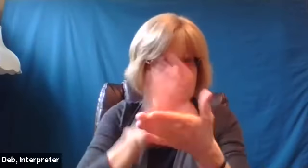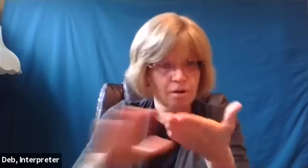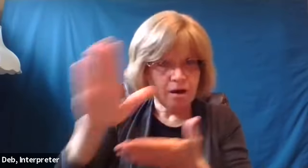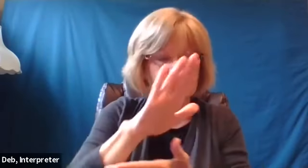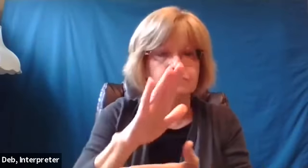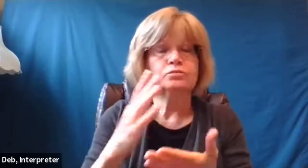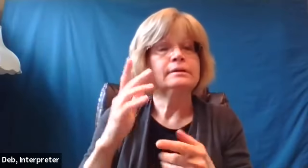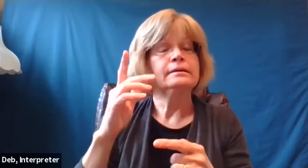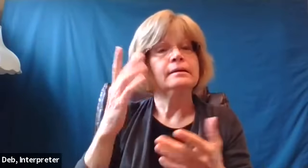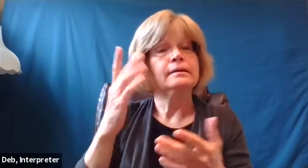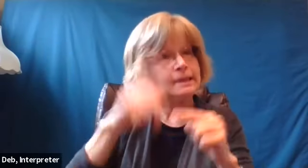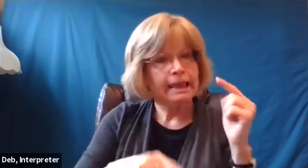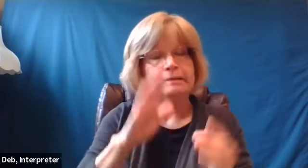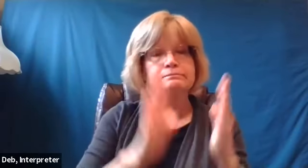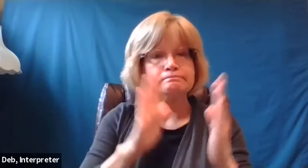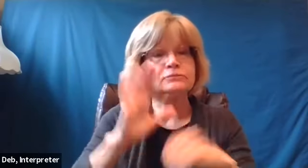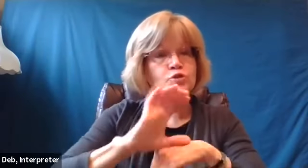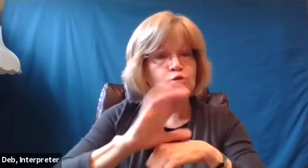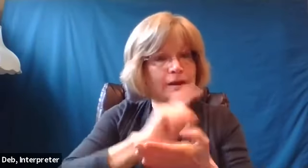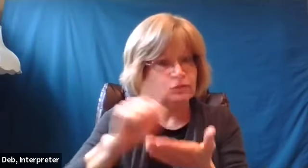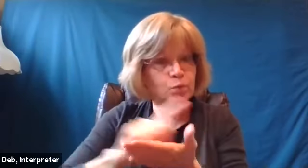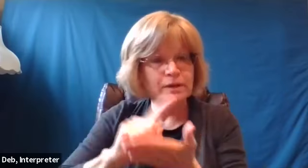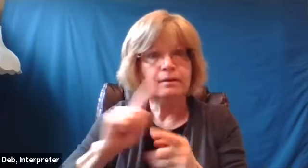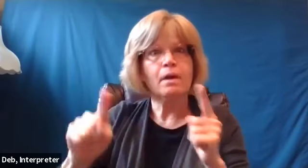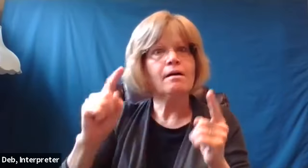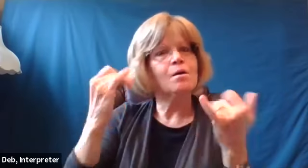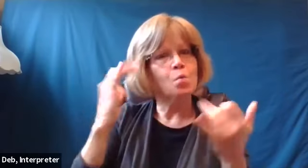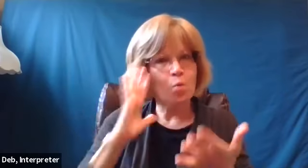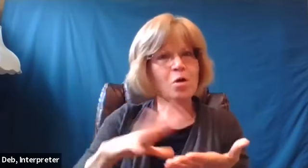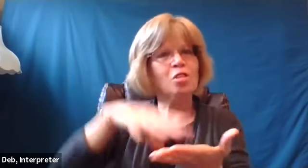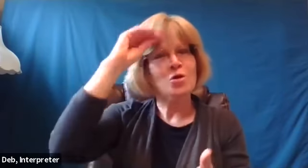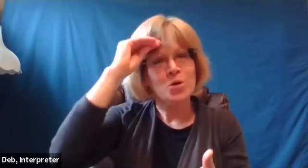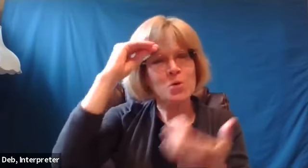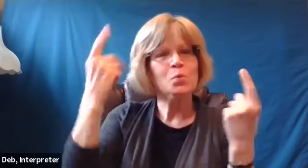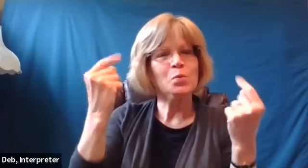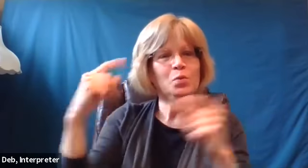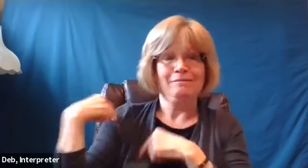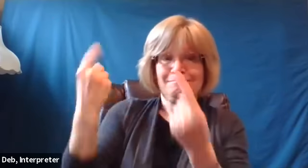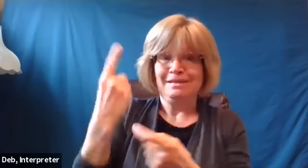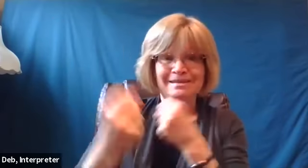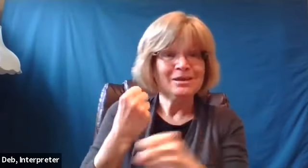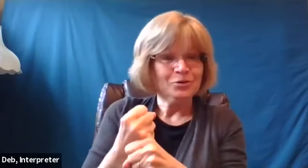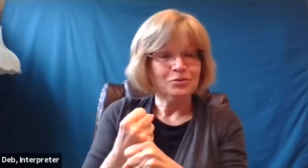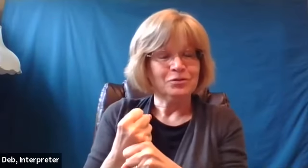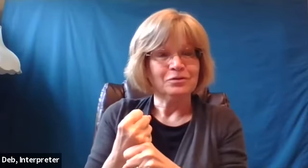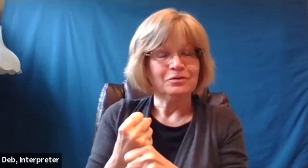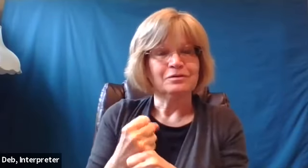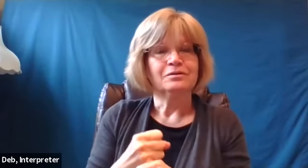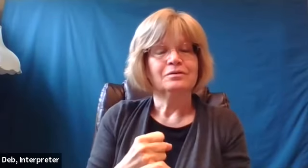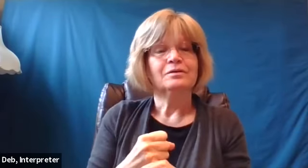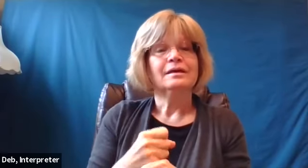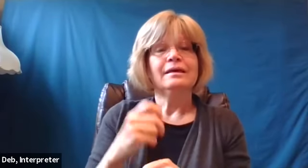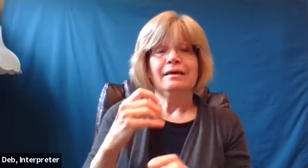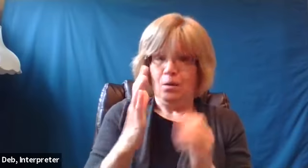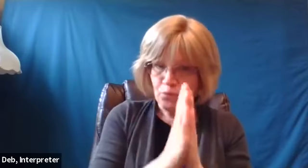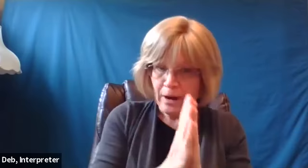I will have these lessons learned last year to guide me. I find myself needing to find prey and move